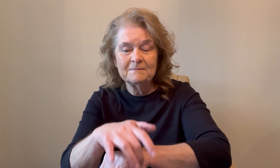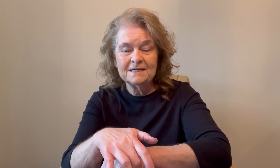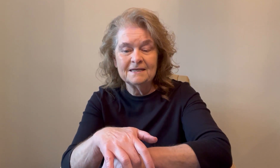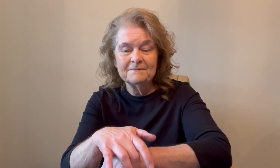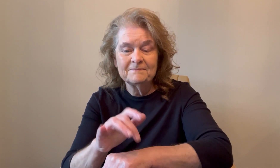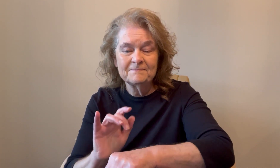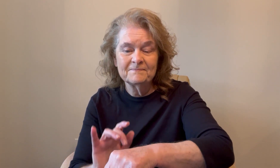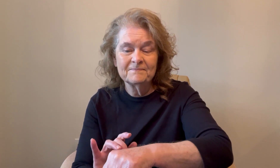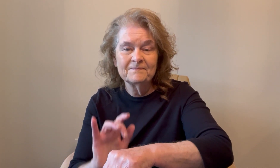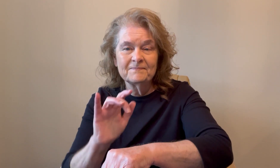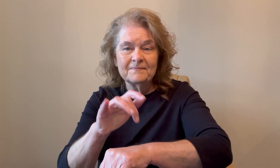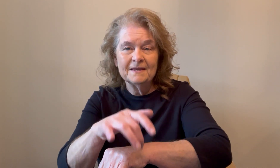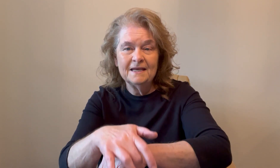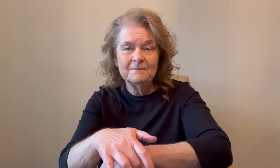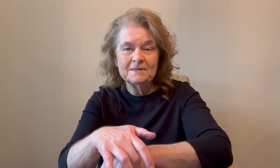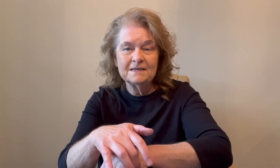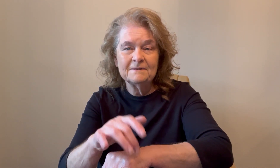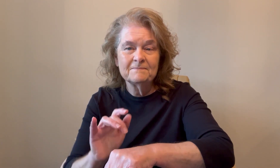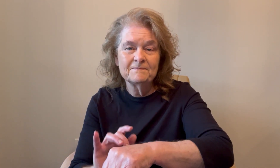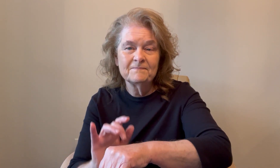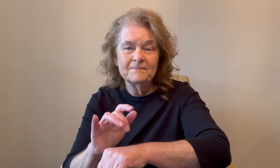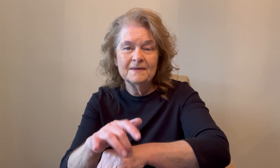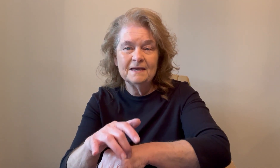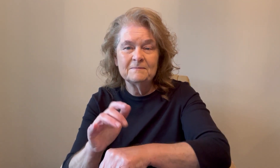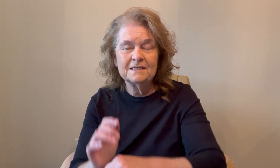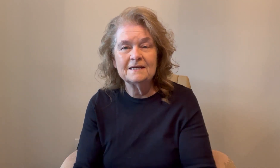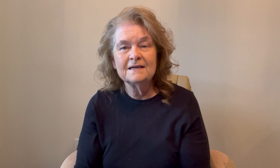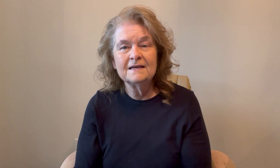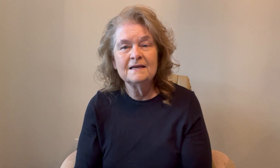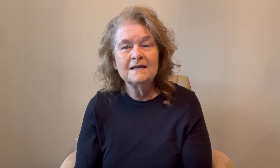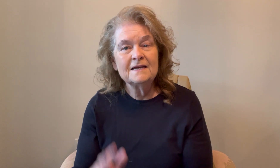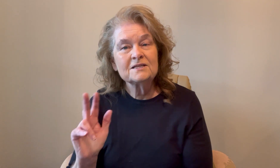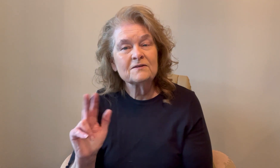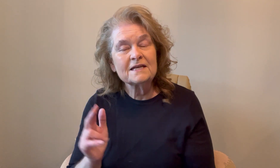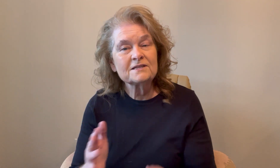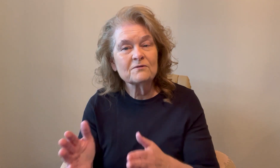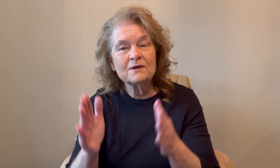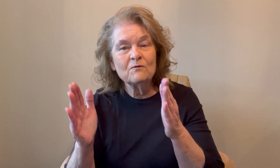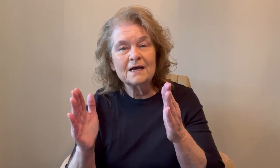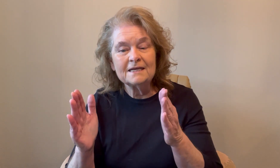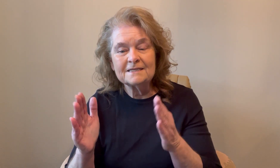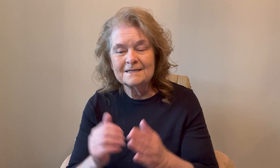empty, empty, empty. So that's 3 ways.